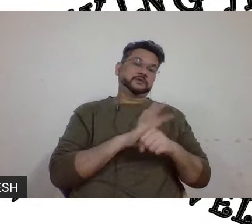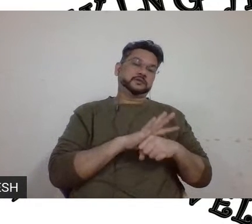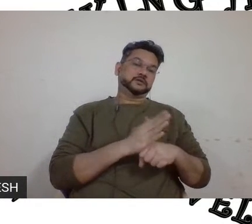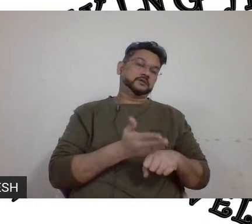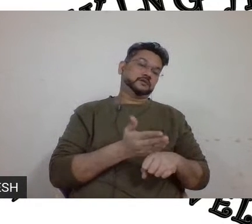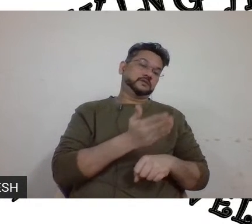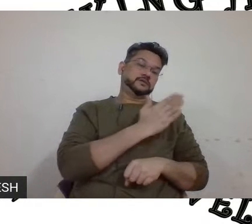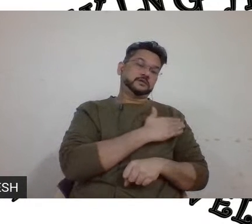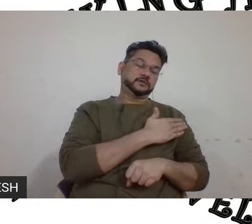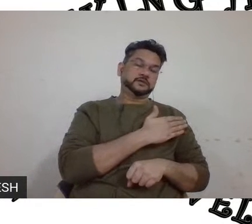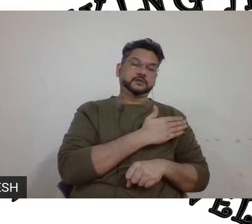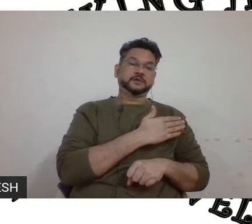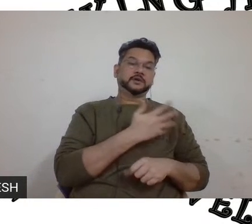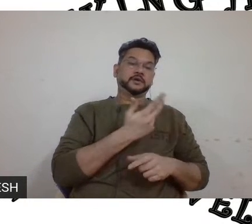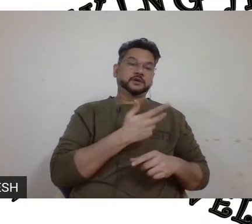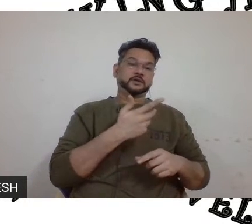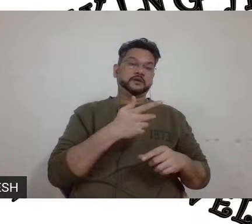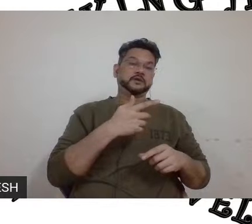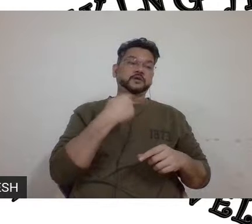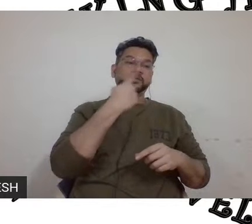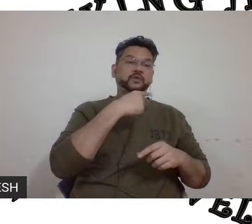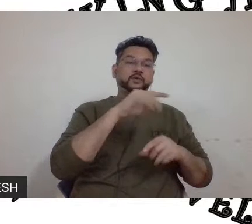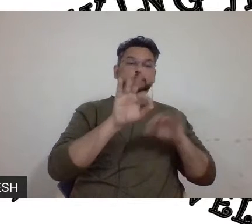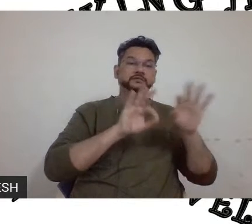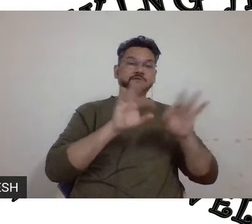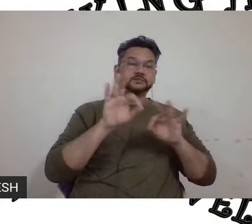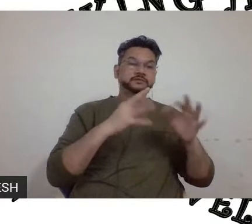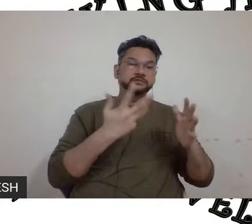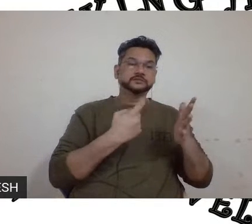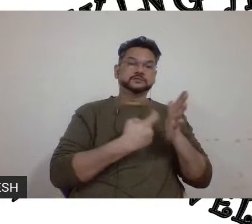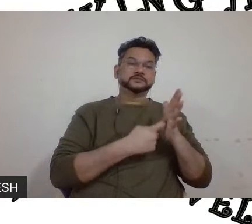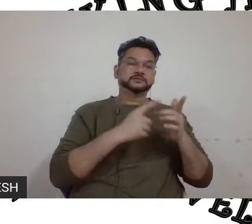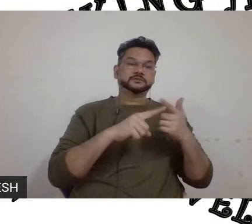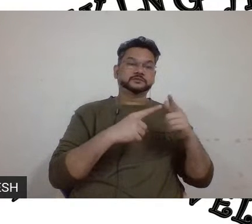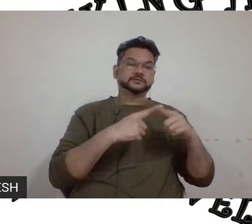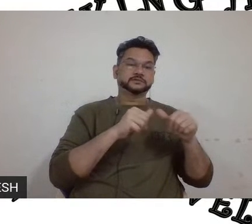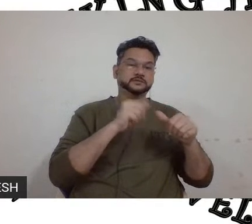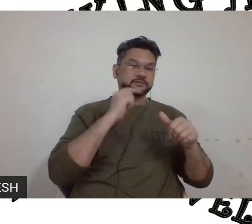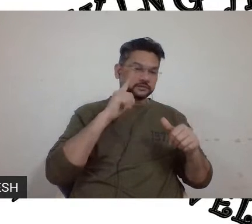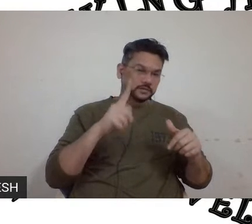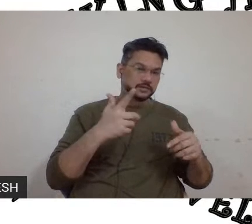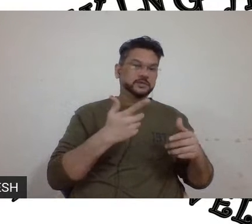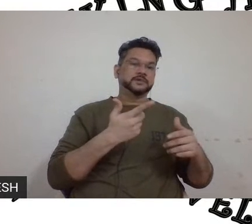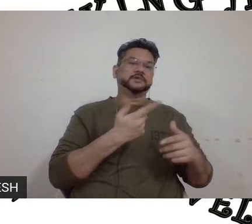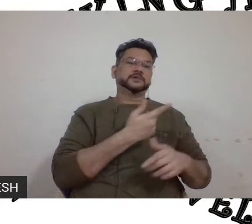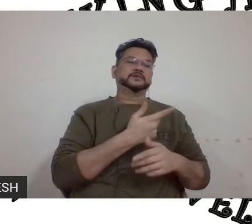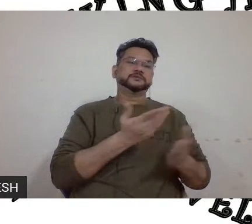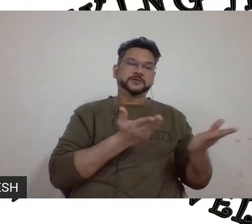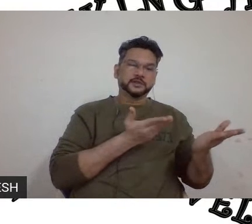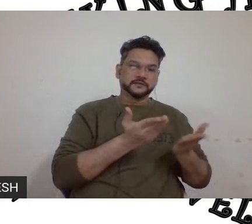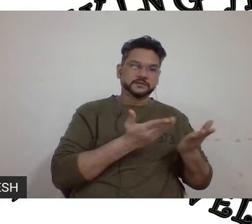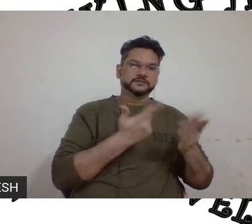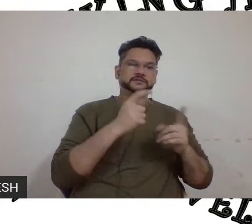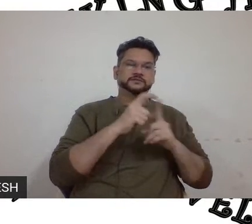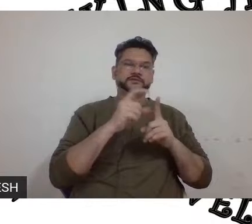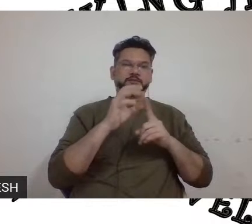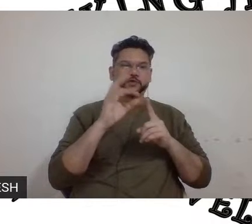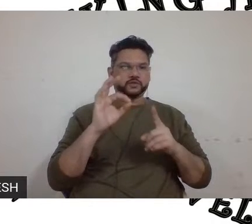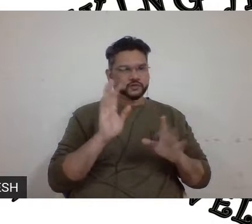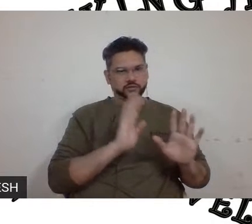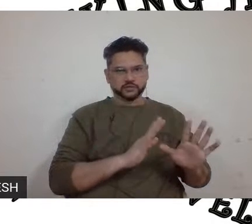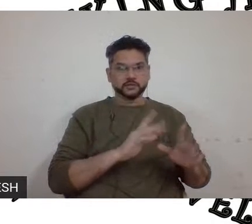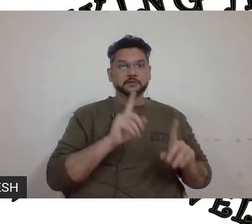were hiring were basically into the retail, hospitality, BPO. But if you look at the post-COVID scenarios, because as you know